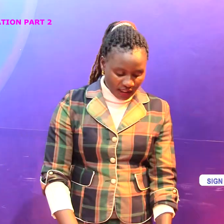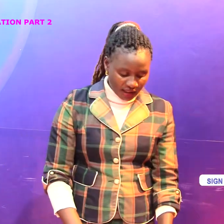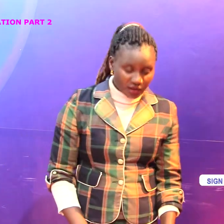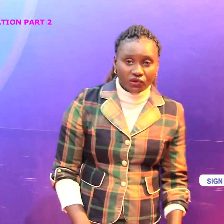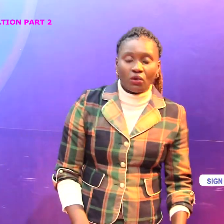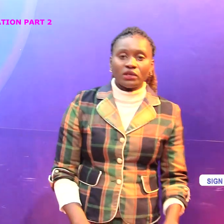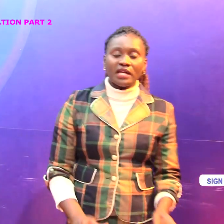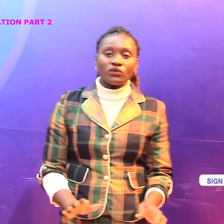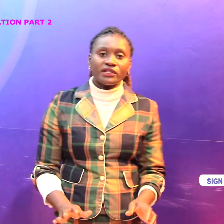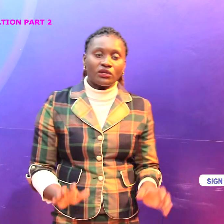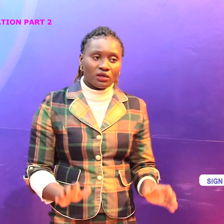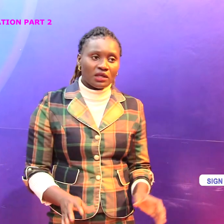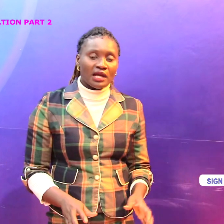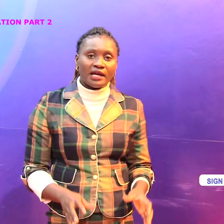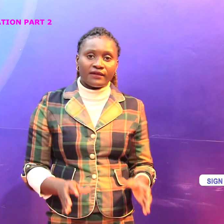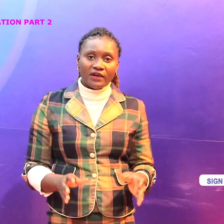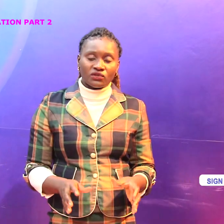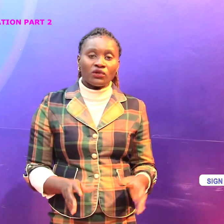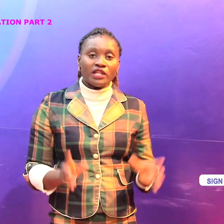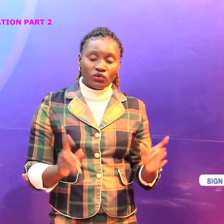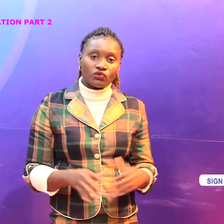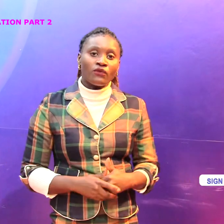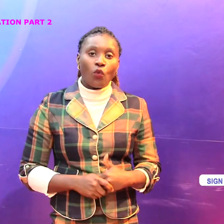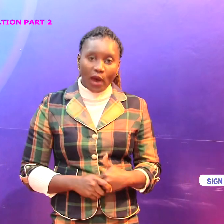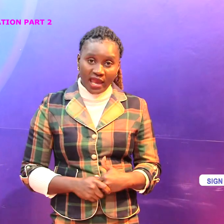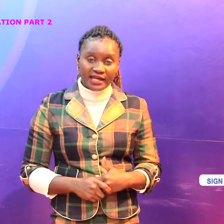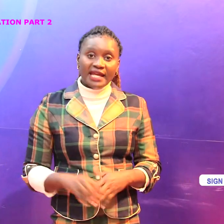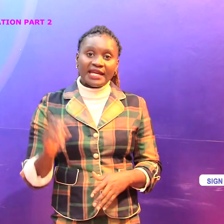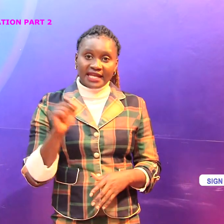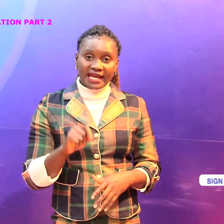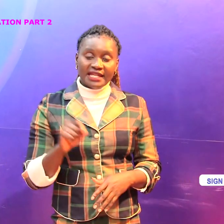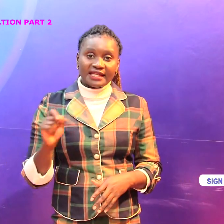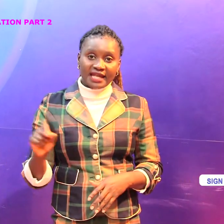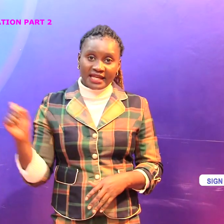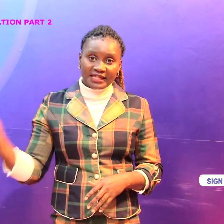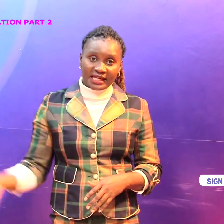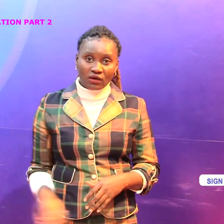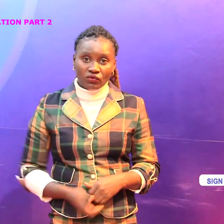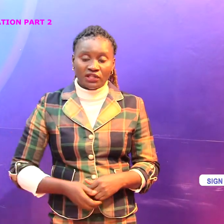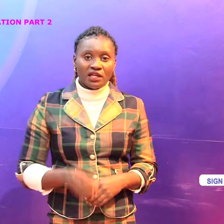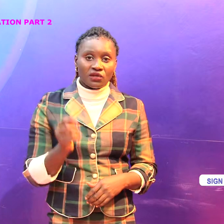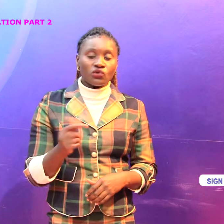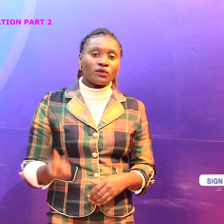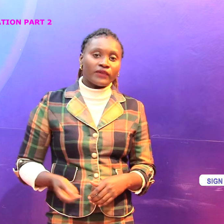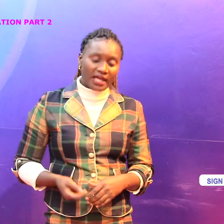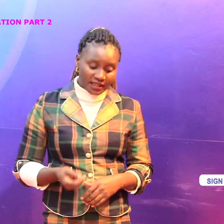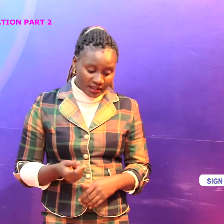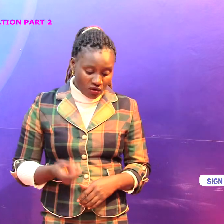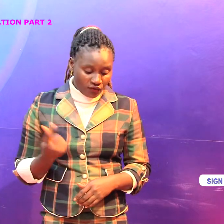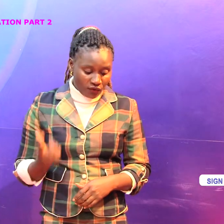Okay, so that was the function or the use of when in Kenya Sign Language. The use of when